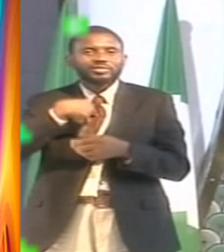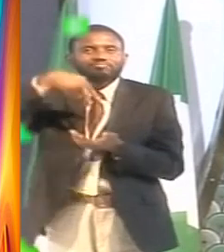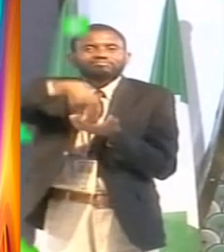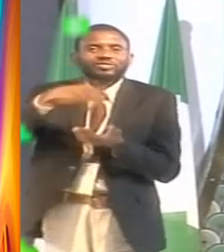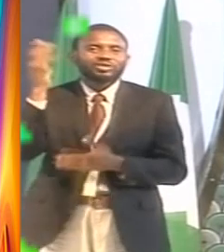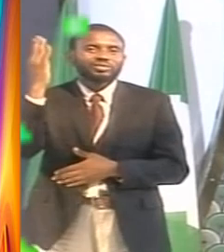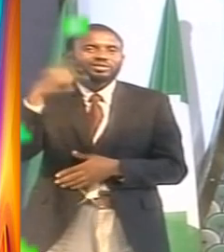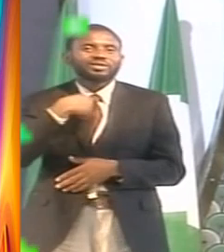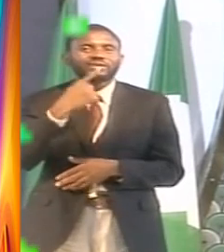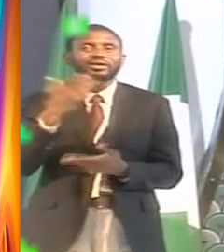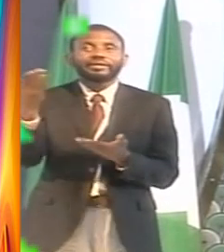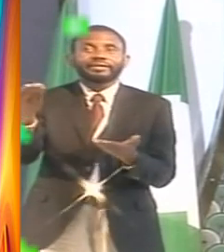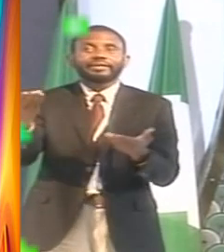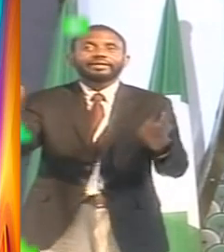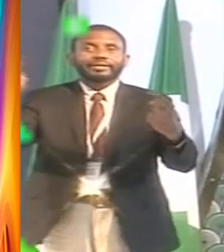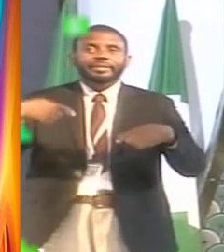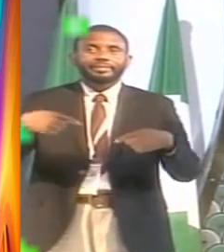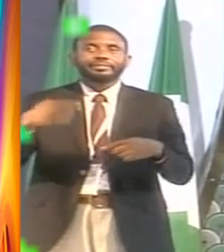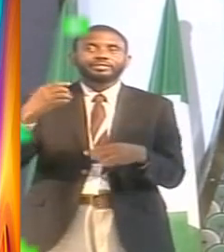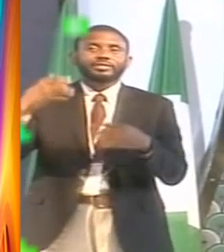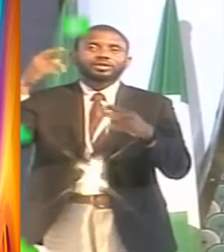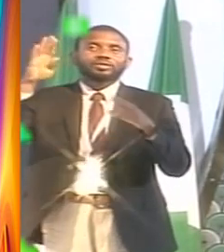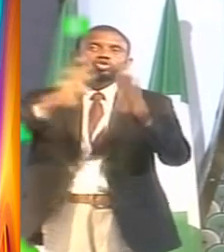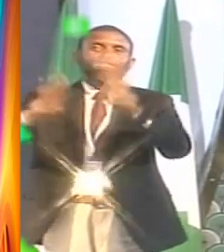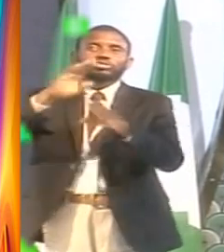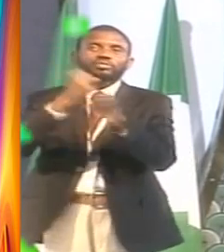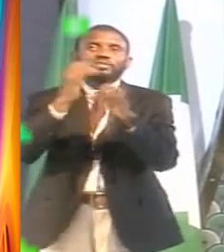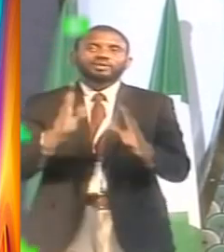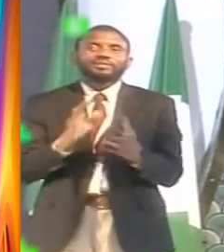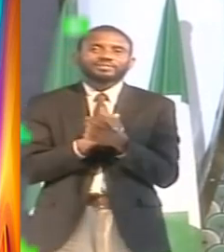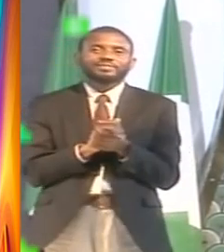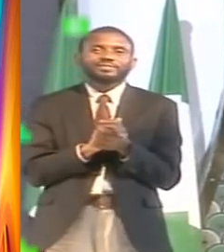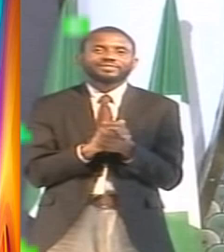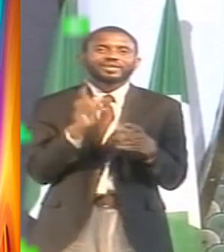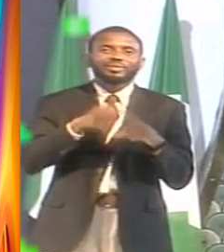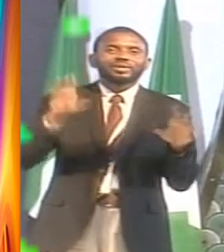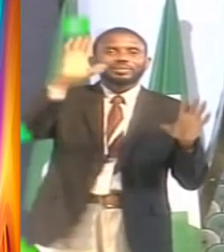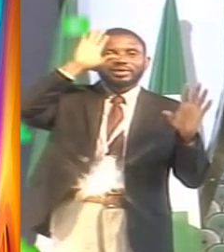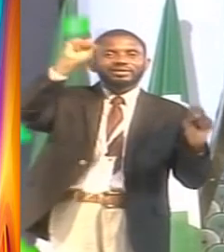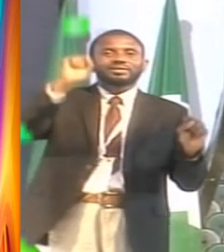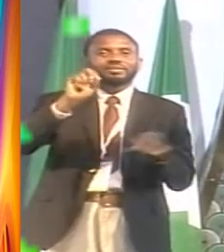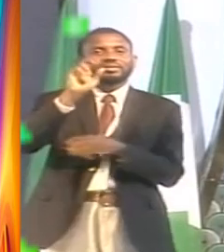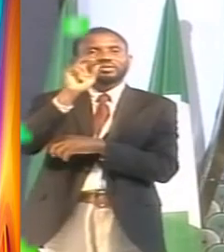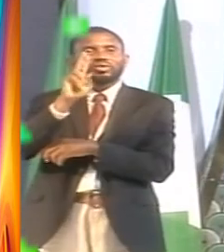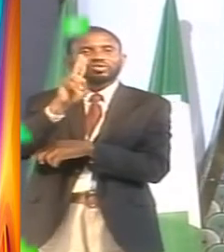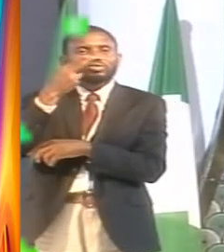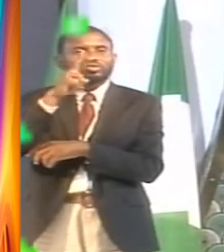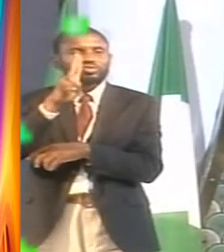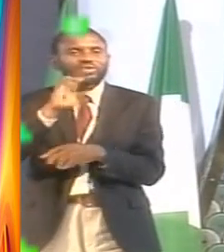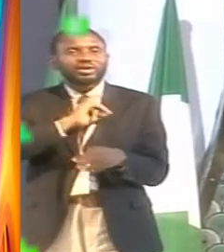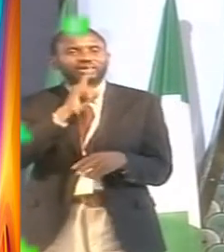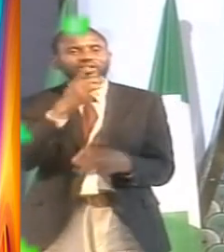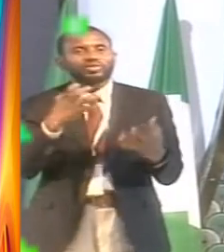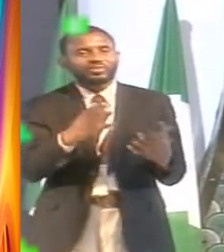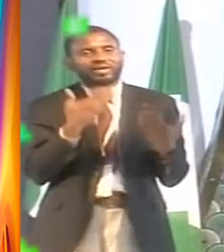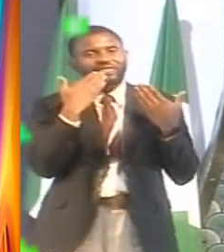say, here comes the troublemaker. But President Uhuru Kenyatta, I really want to thank you. I